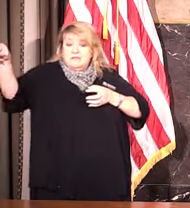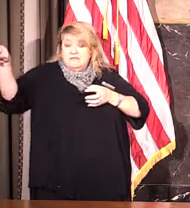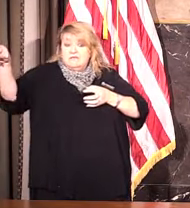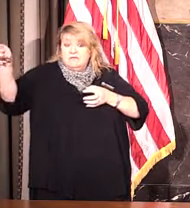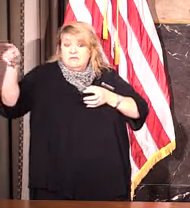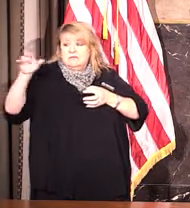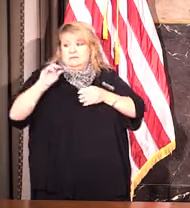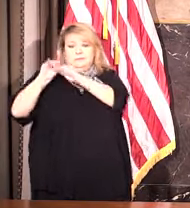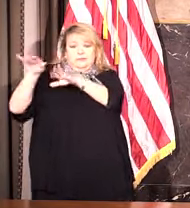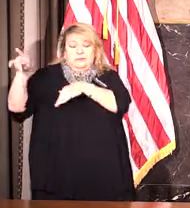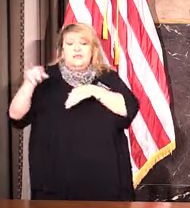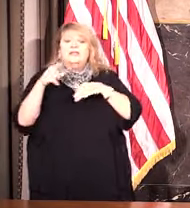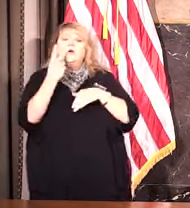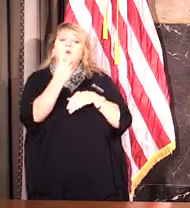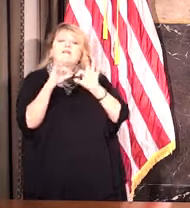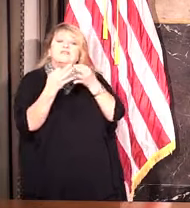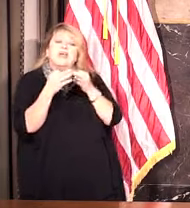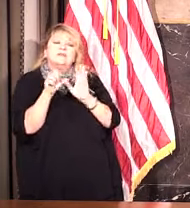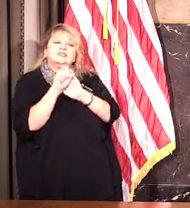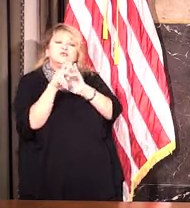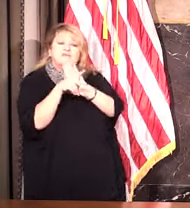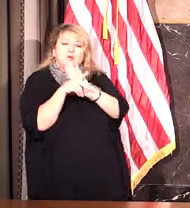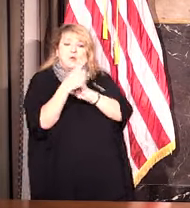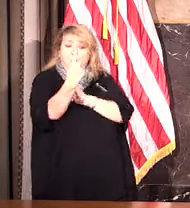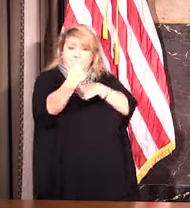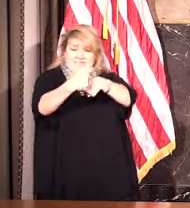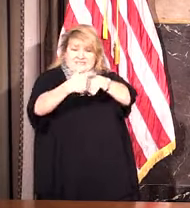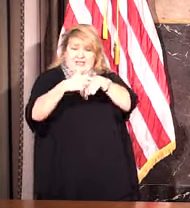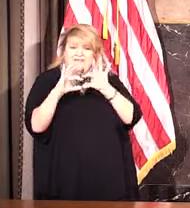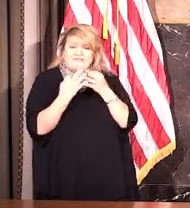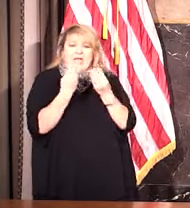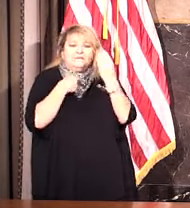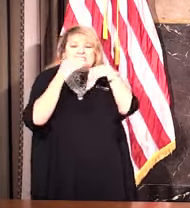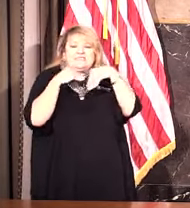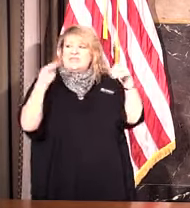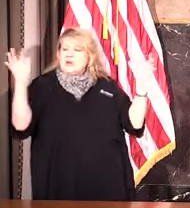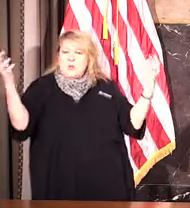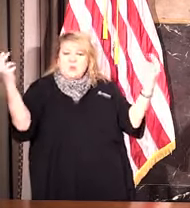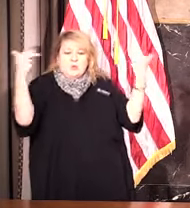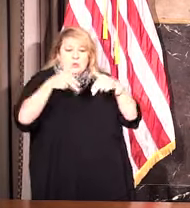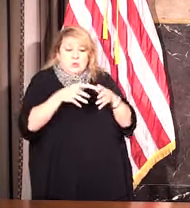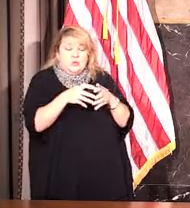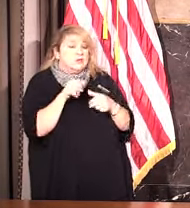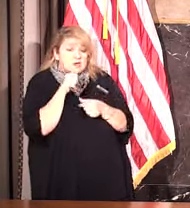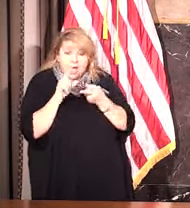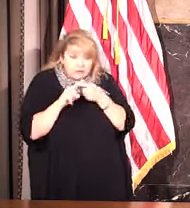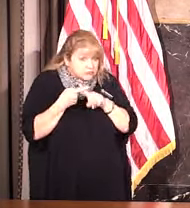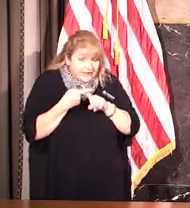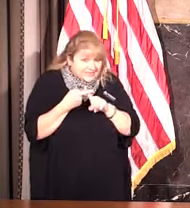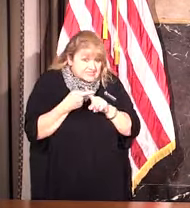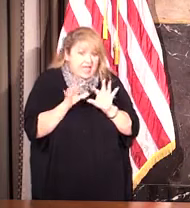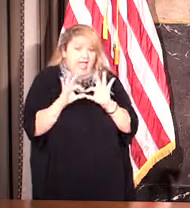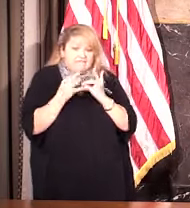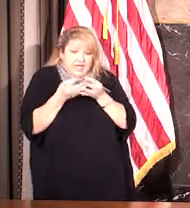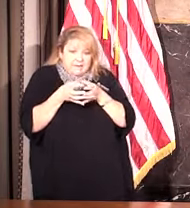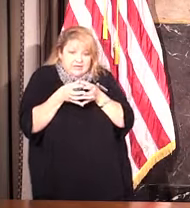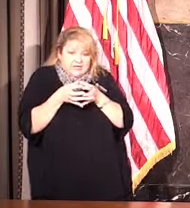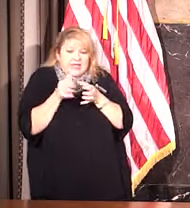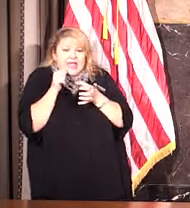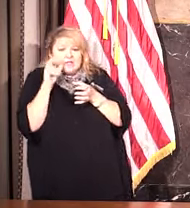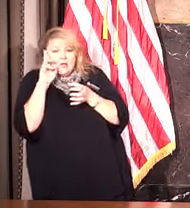area. They got together for a single family dinner. Not friends, just family. Extended